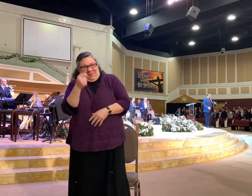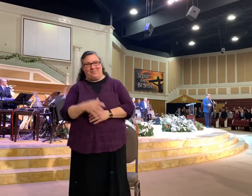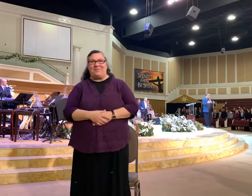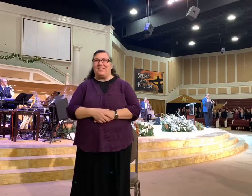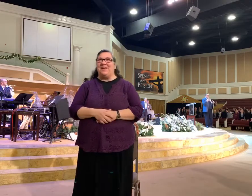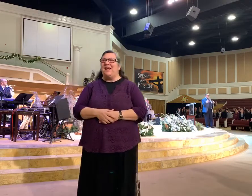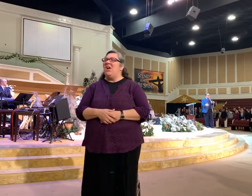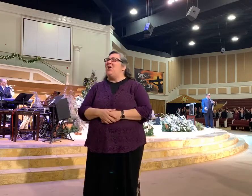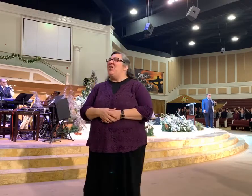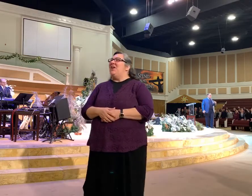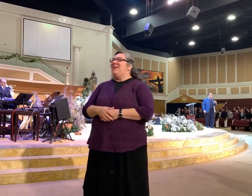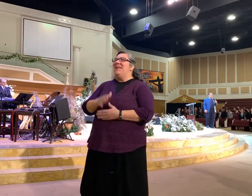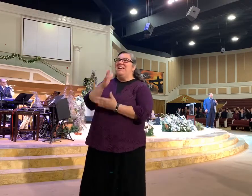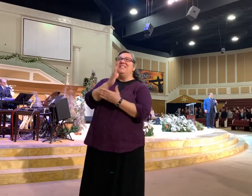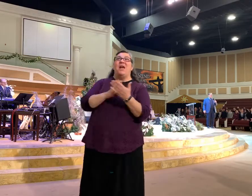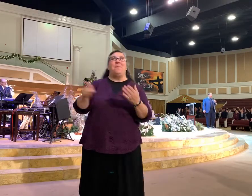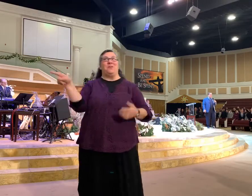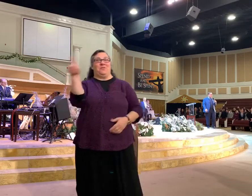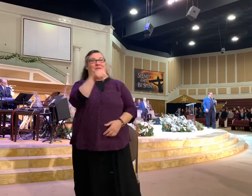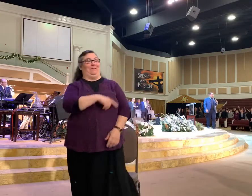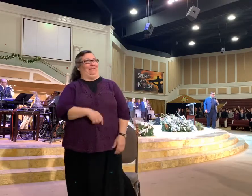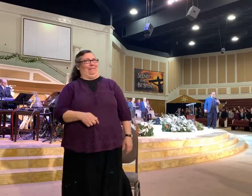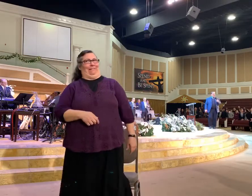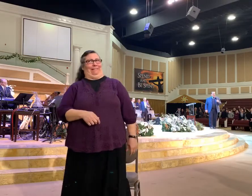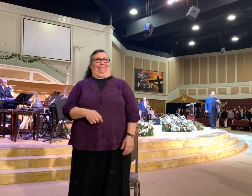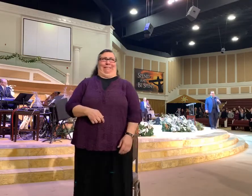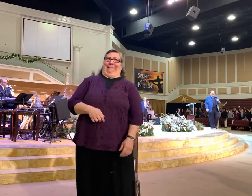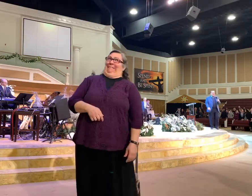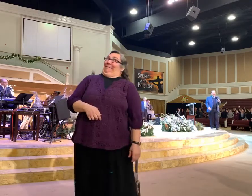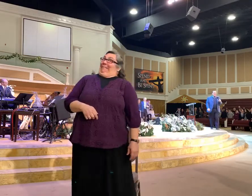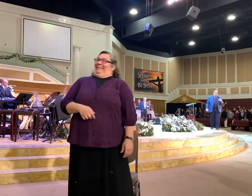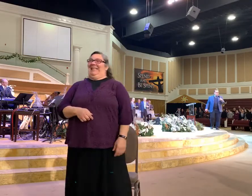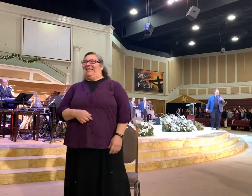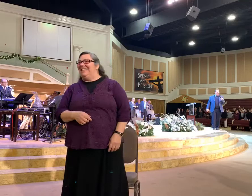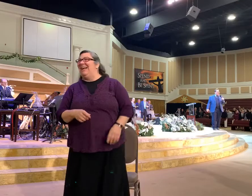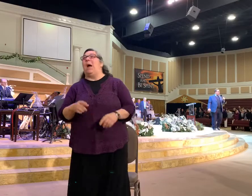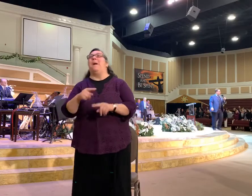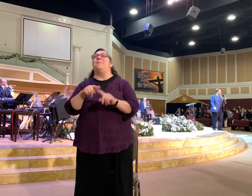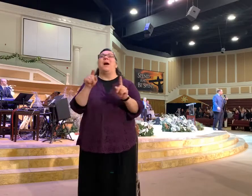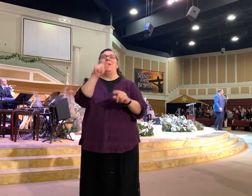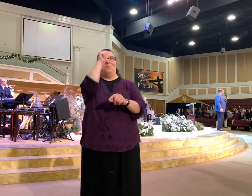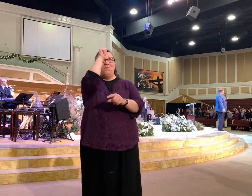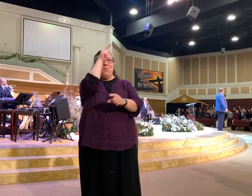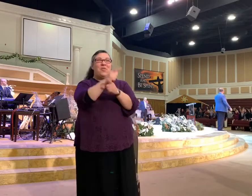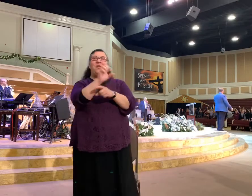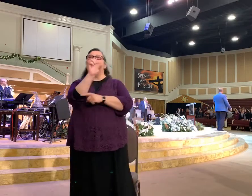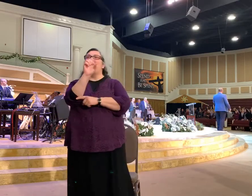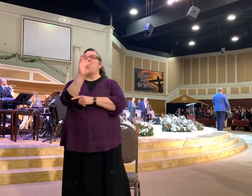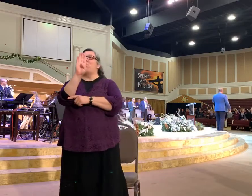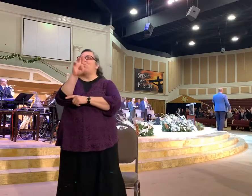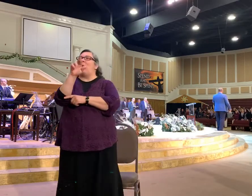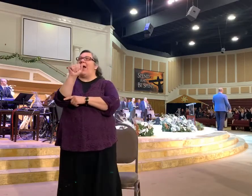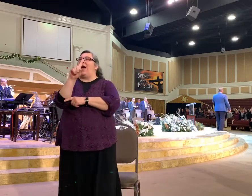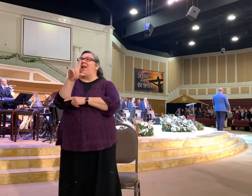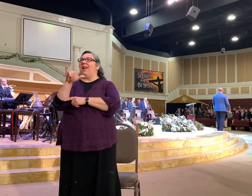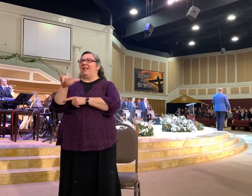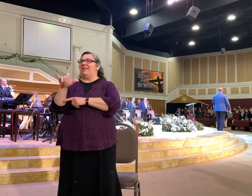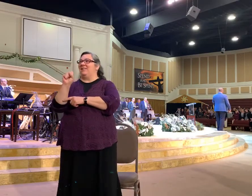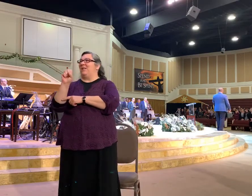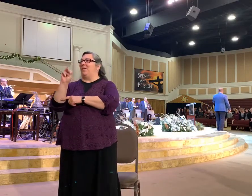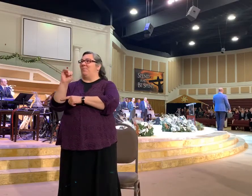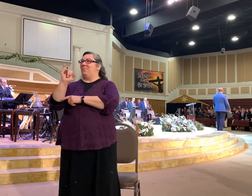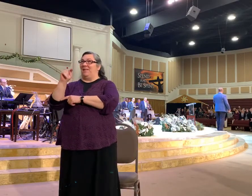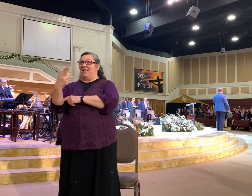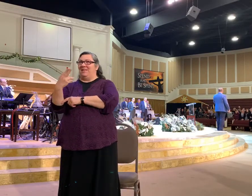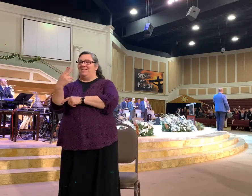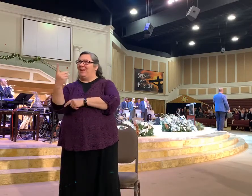And you could just feel, some of y'all are shaking your heads, and I wouldn't stay there. Brother Bradley Smith, he said, "We're going to stay here."